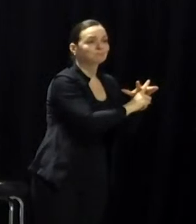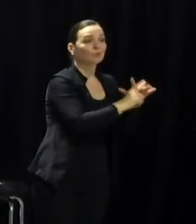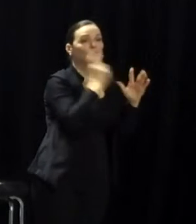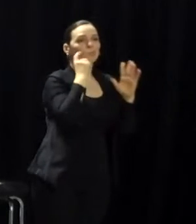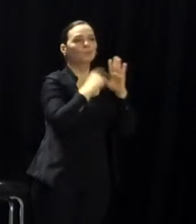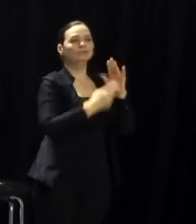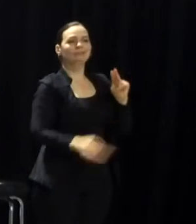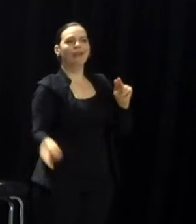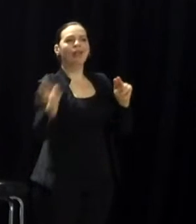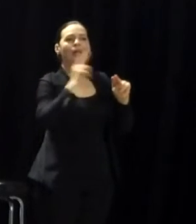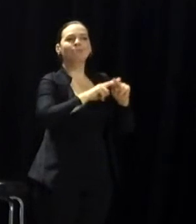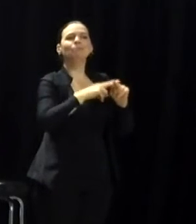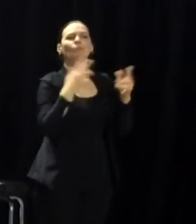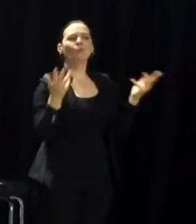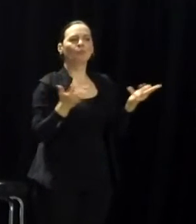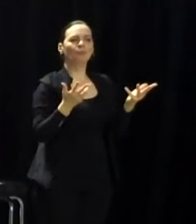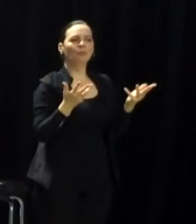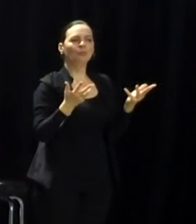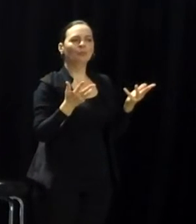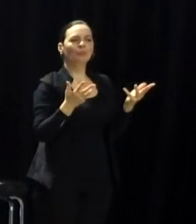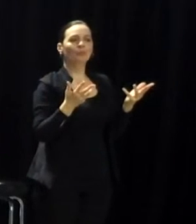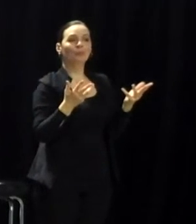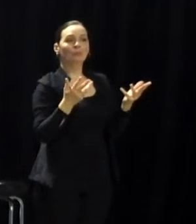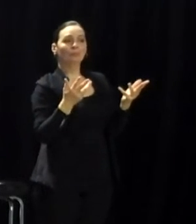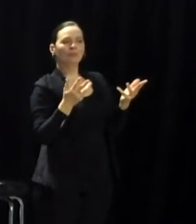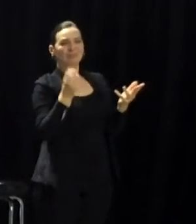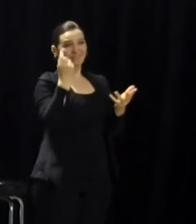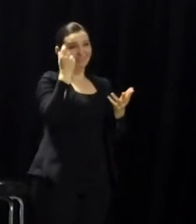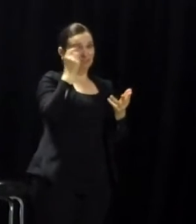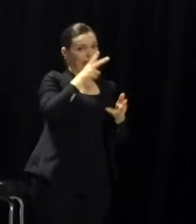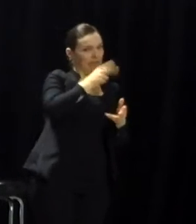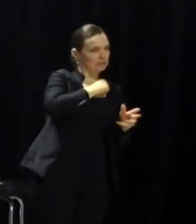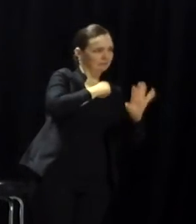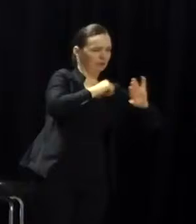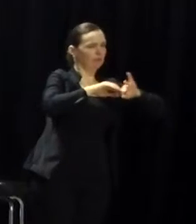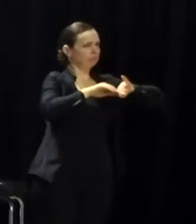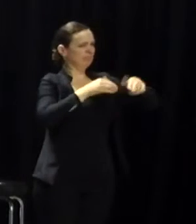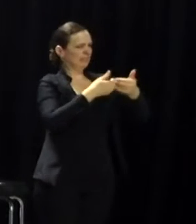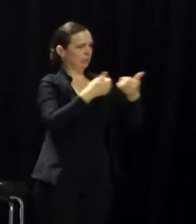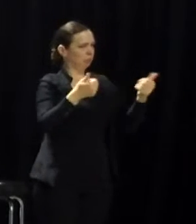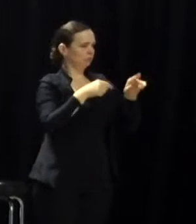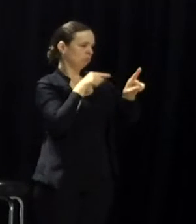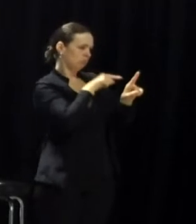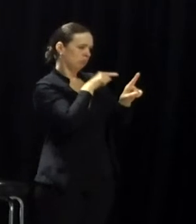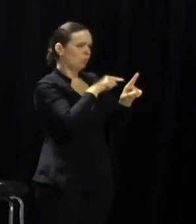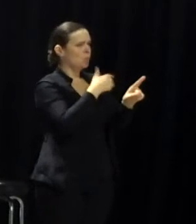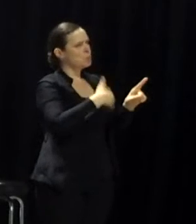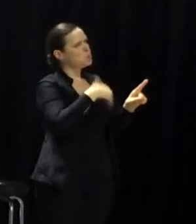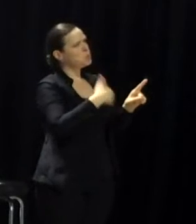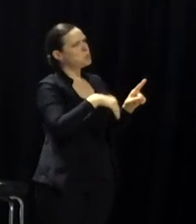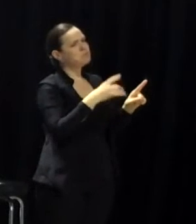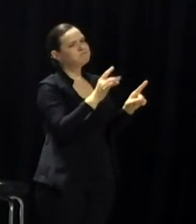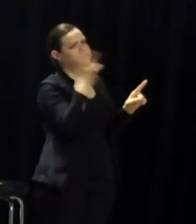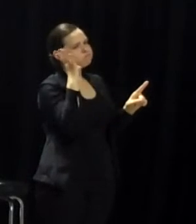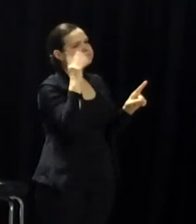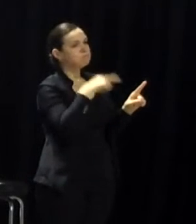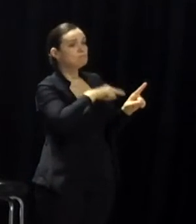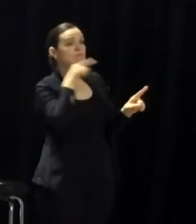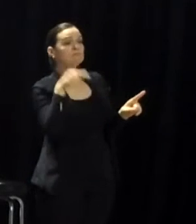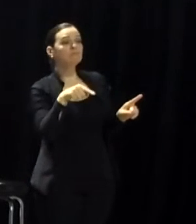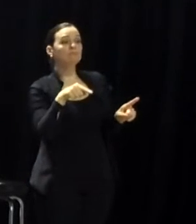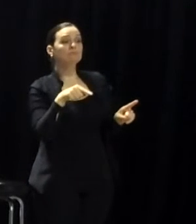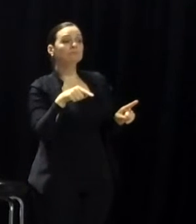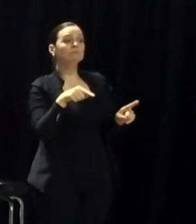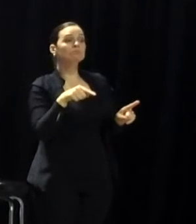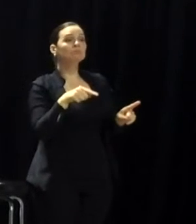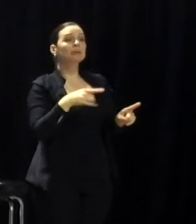on Thanksgiving. We always have high case days, Thursdays and Fridays. That has to do with national labs reporting as much as